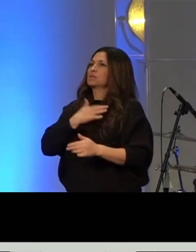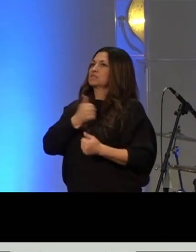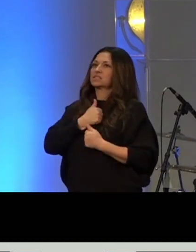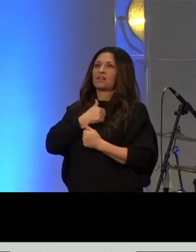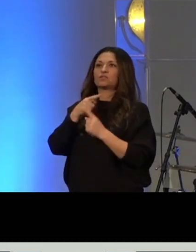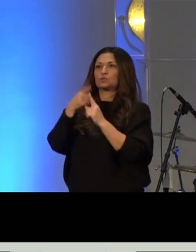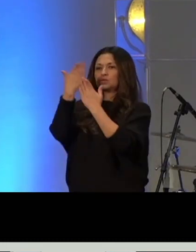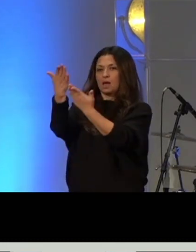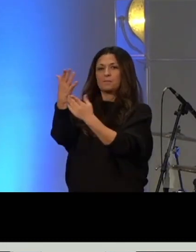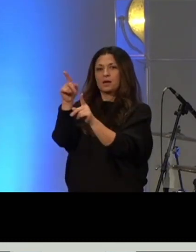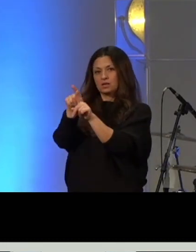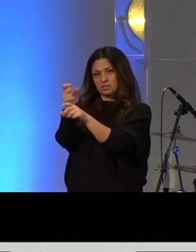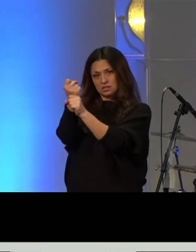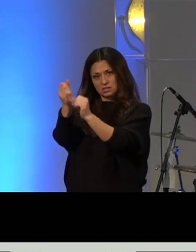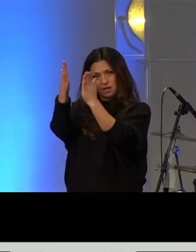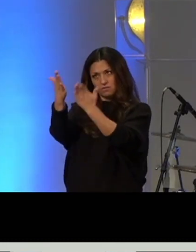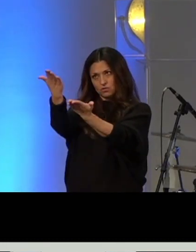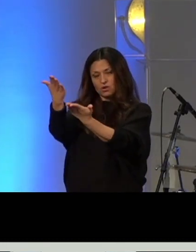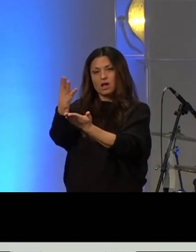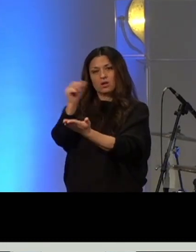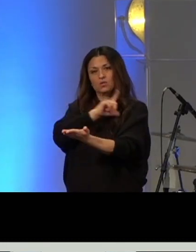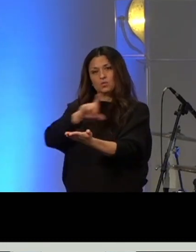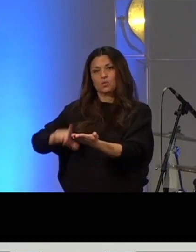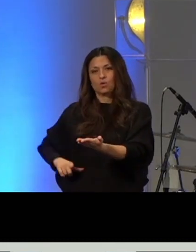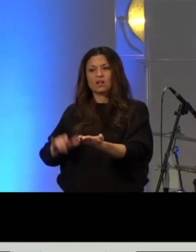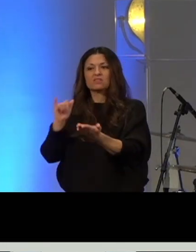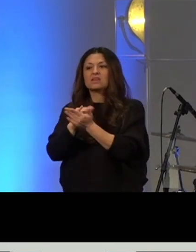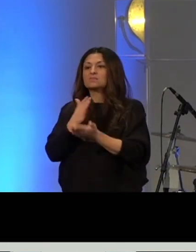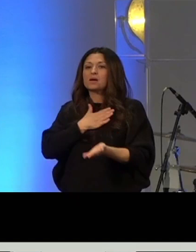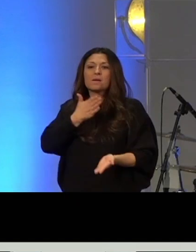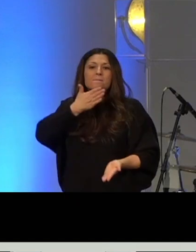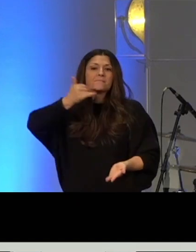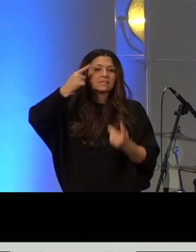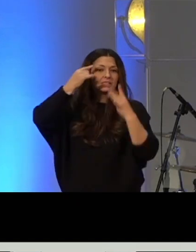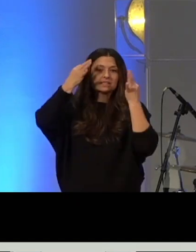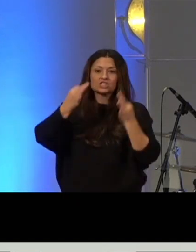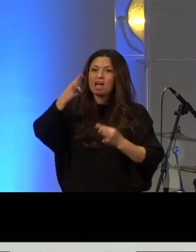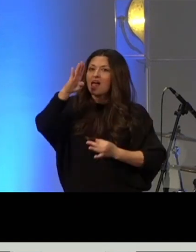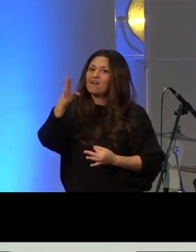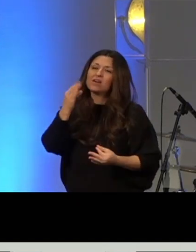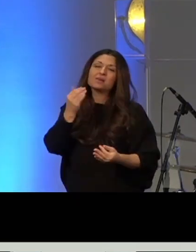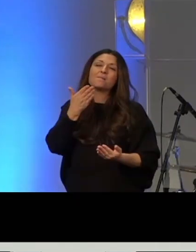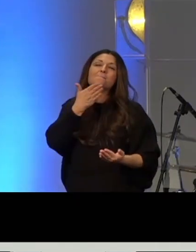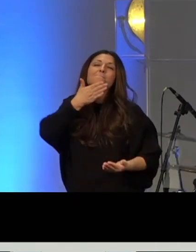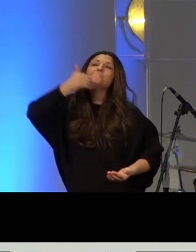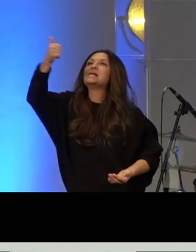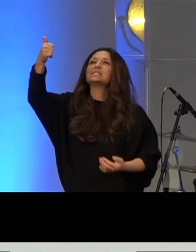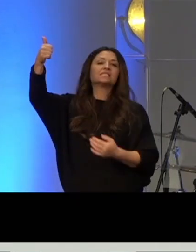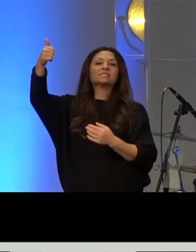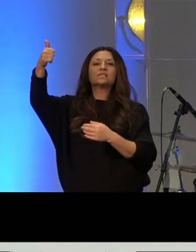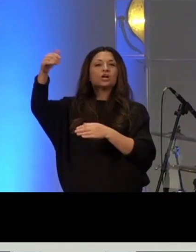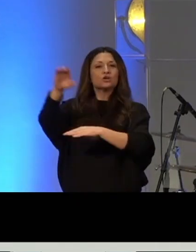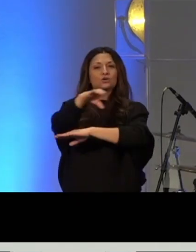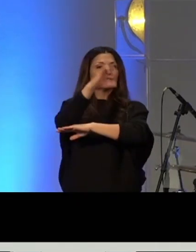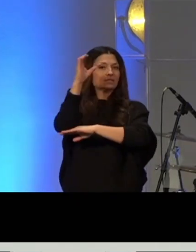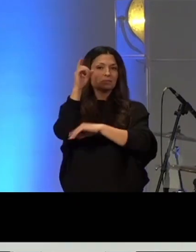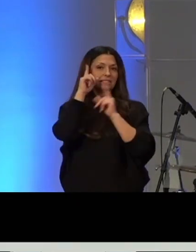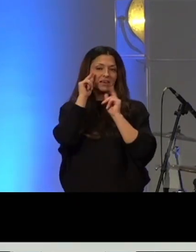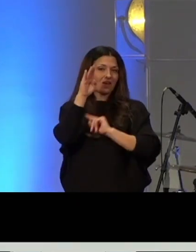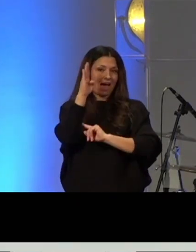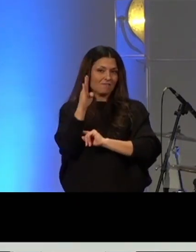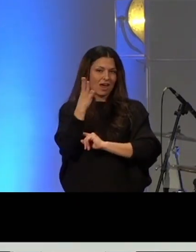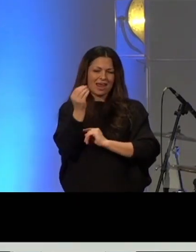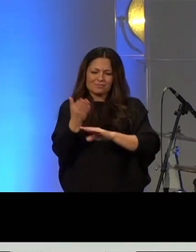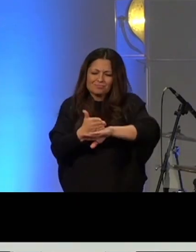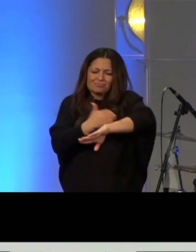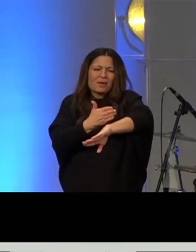Savior and Lord. And you know what? That was the best decision ever. And it's the best Christmas gift ever, and it gets better and better every day. You know